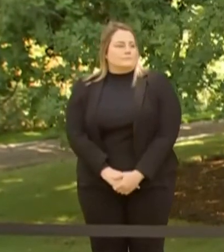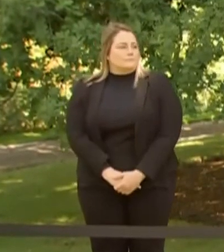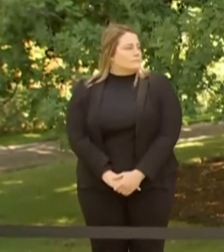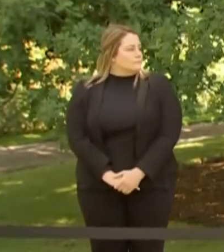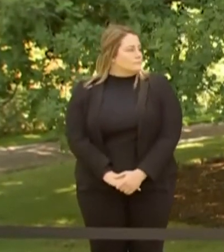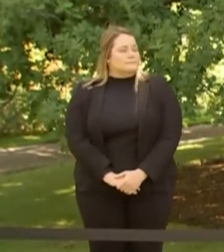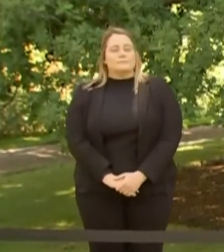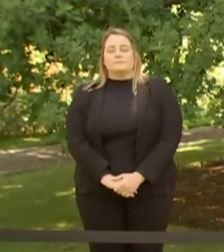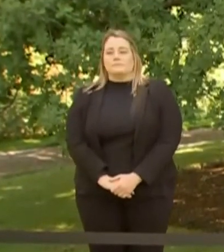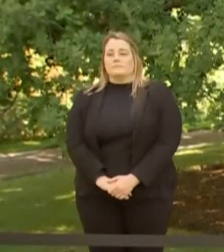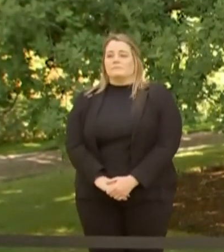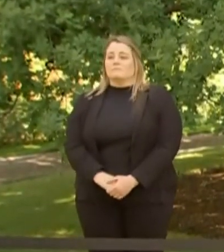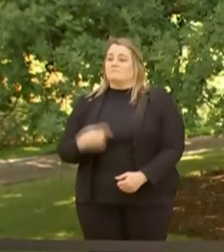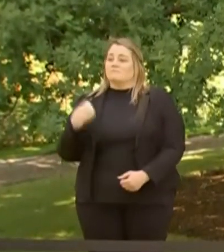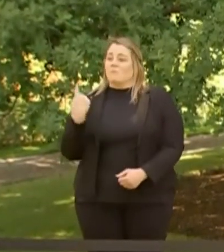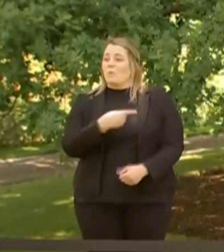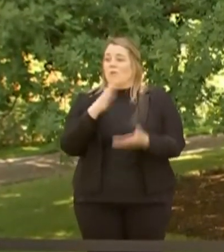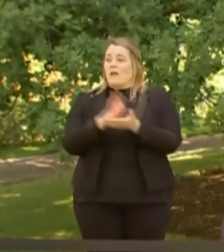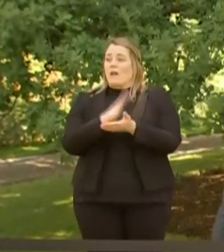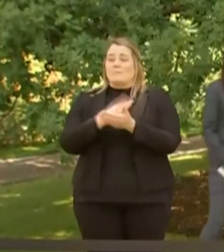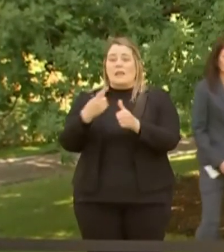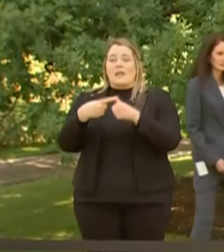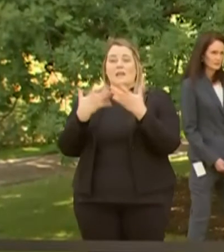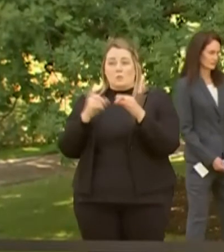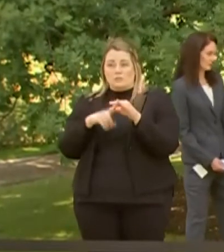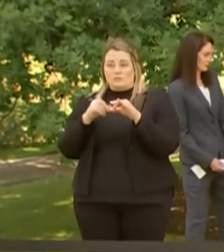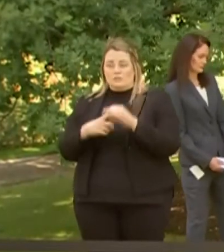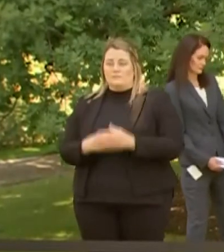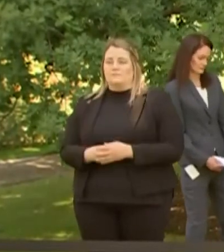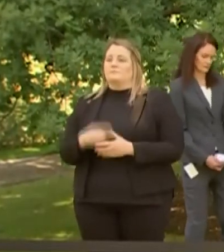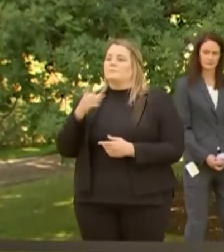We're happy to take, all of us are happy to take any questions you have.